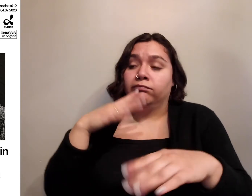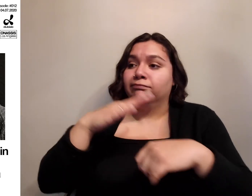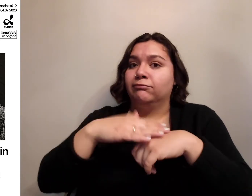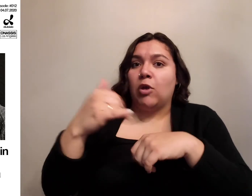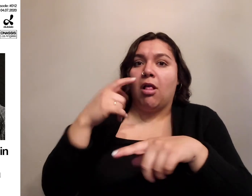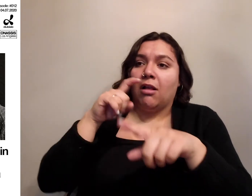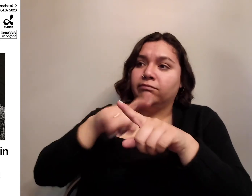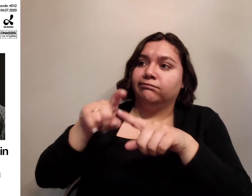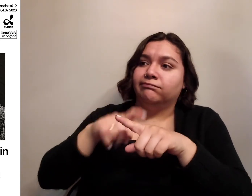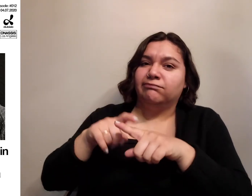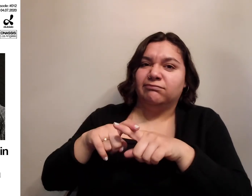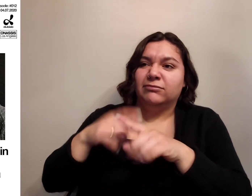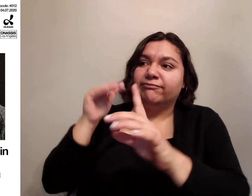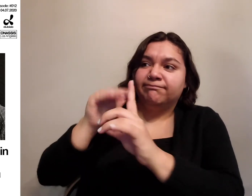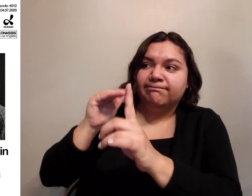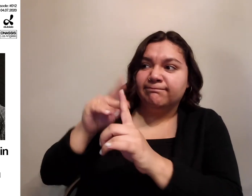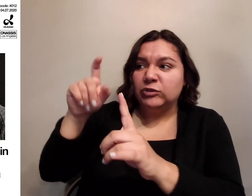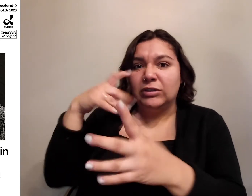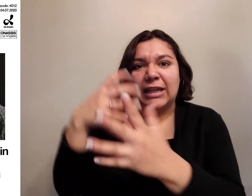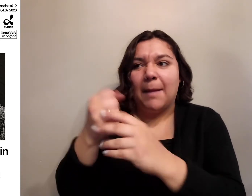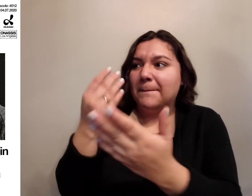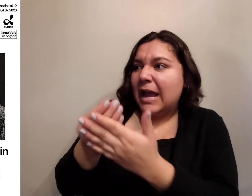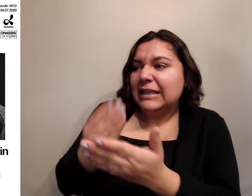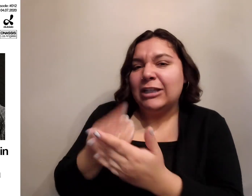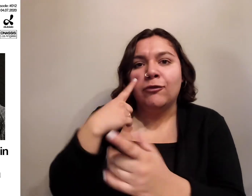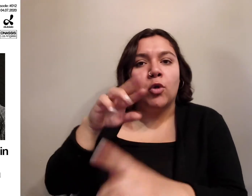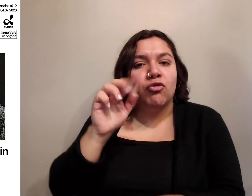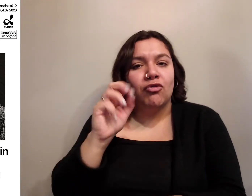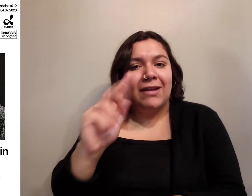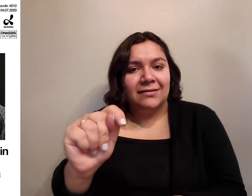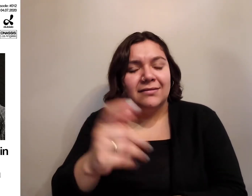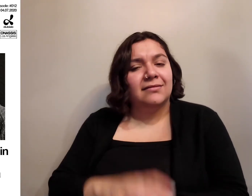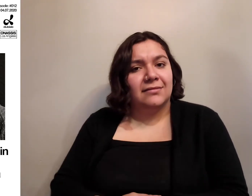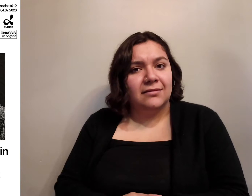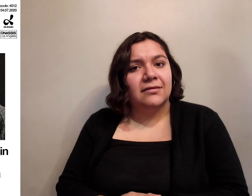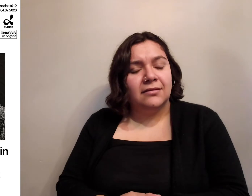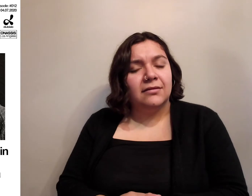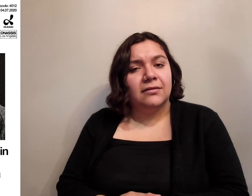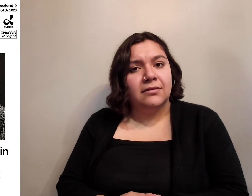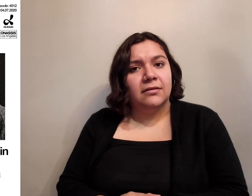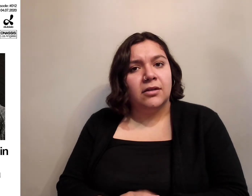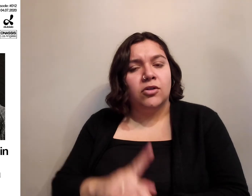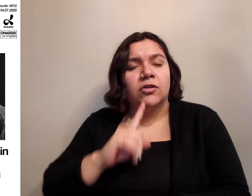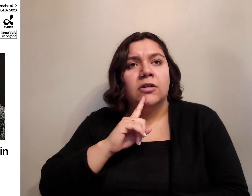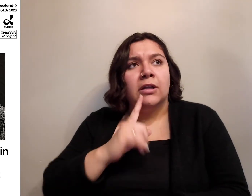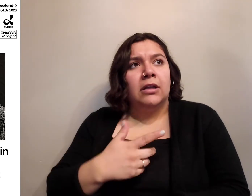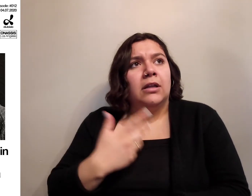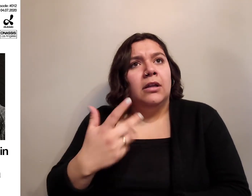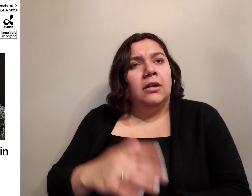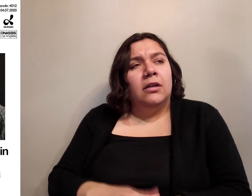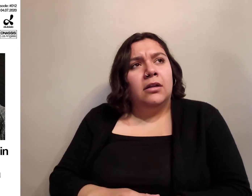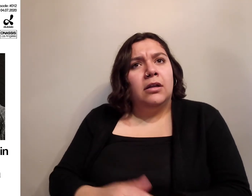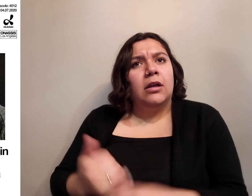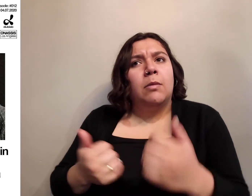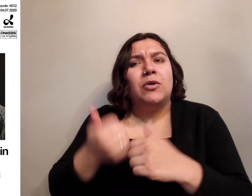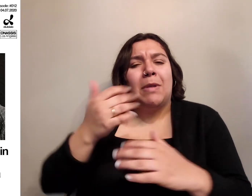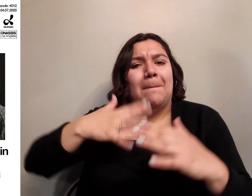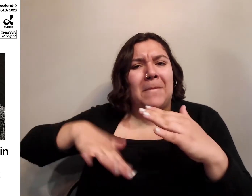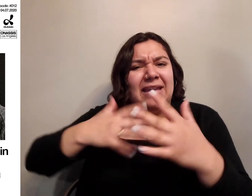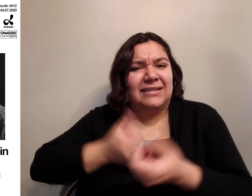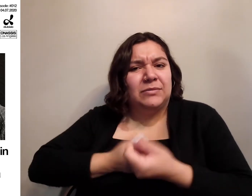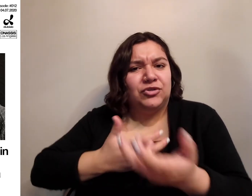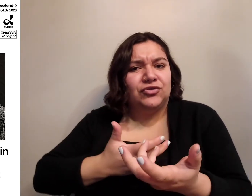them to hound people for rent. It is the most basic